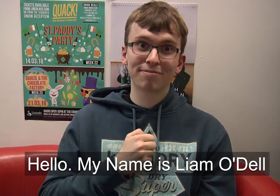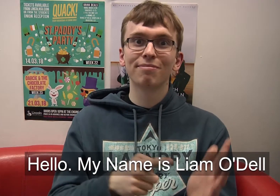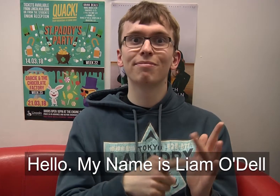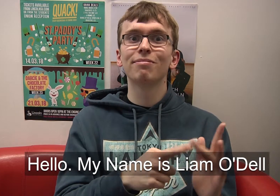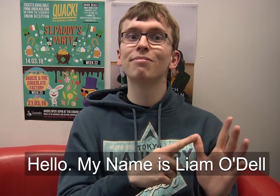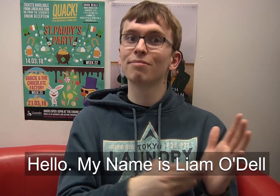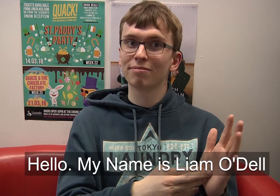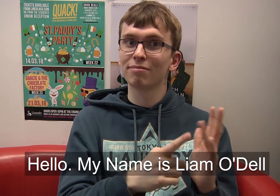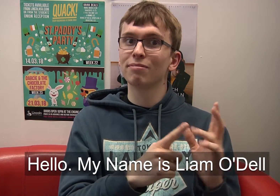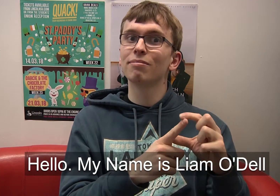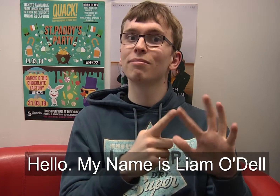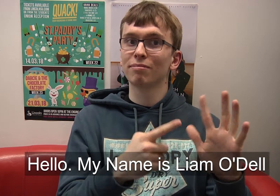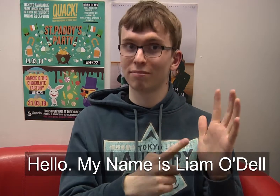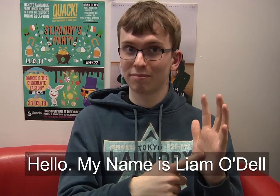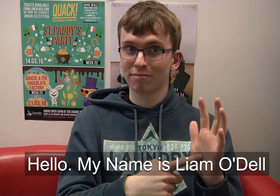finishing theirs.